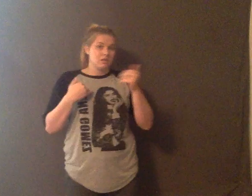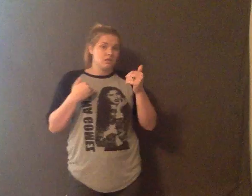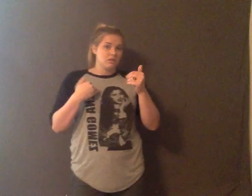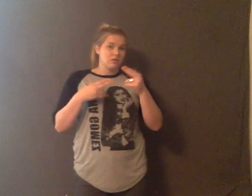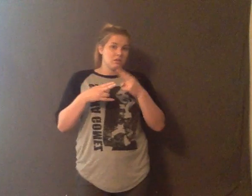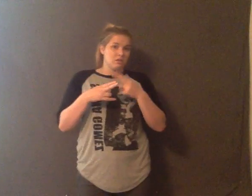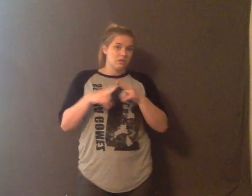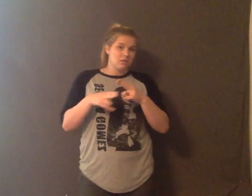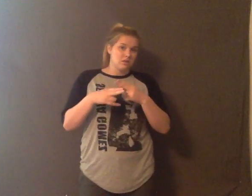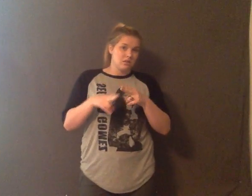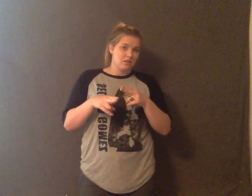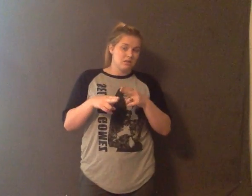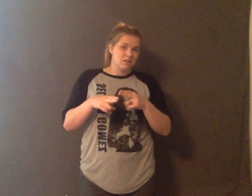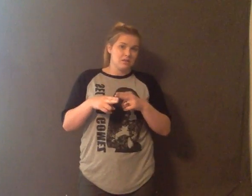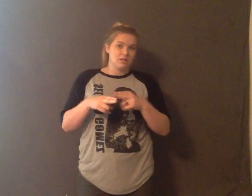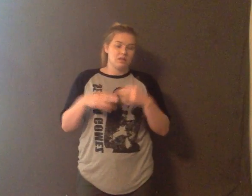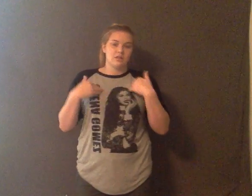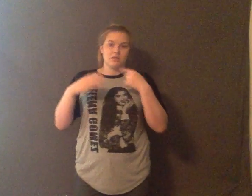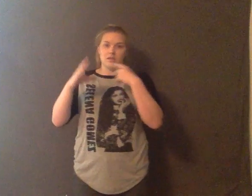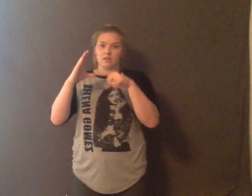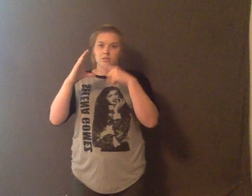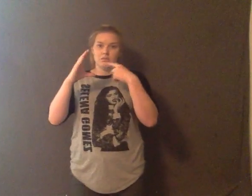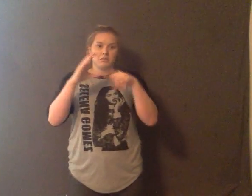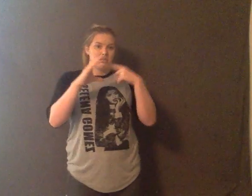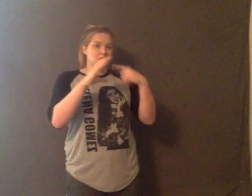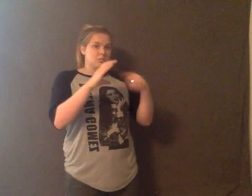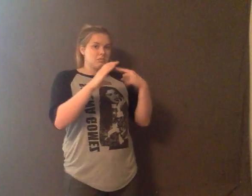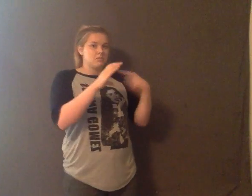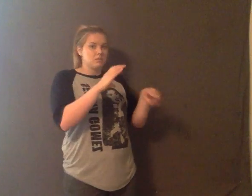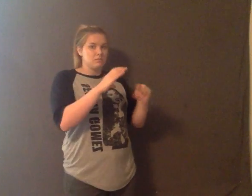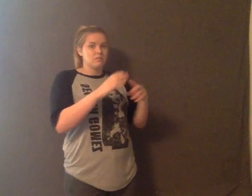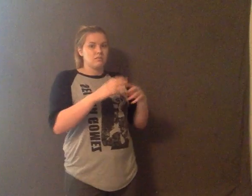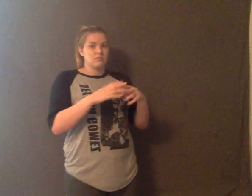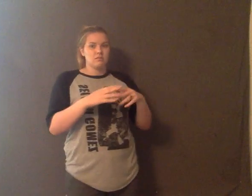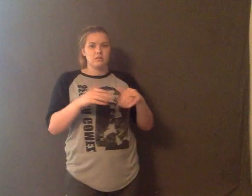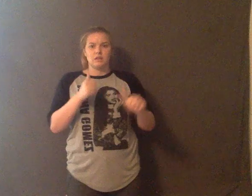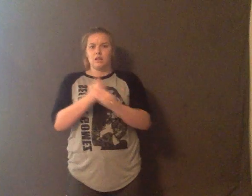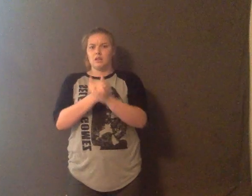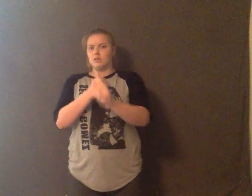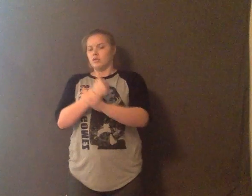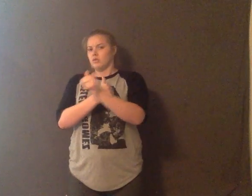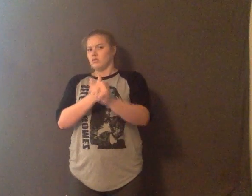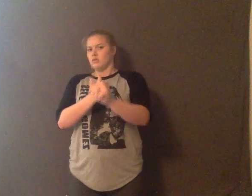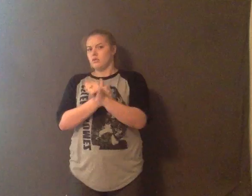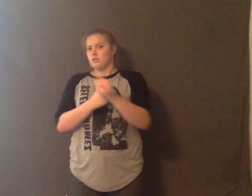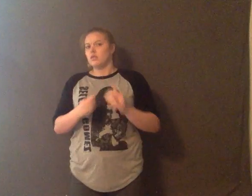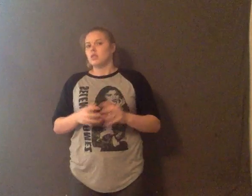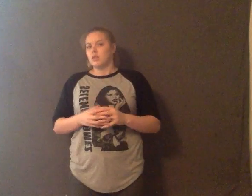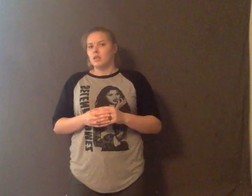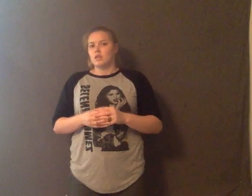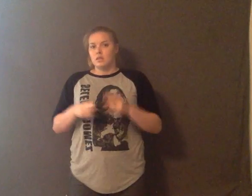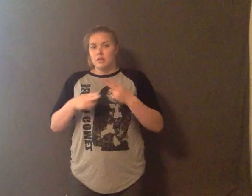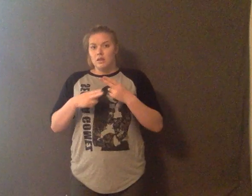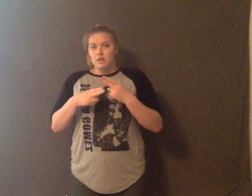extremely disturbing emails were uncovered by Ryan Shapiro and Jeffrey Light. We uncovered documents demonstrating the American Egg Board considers Hampton